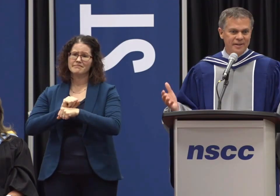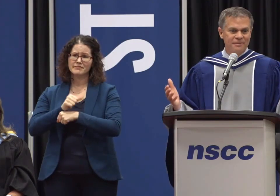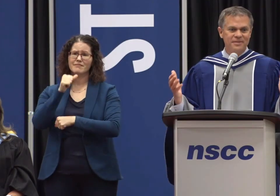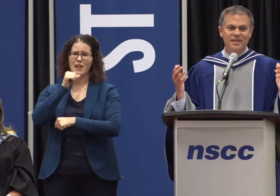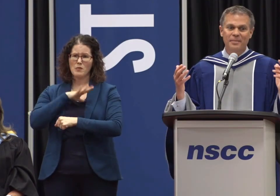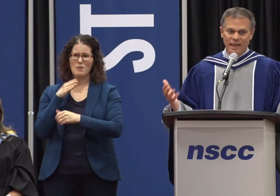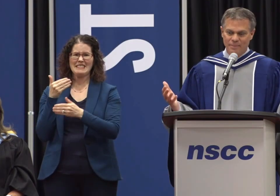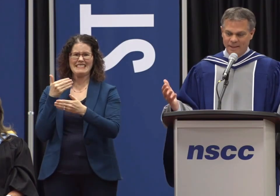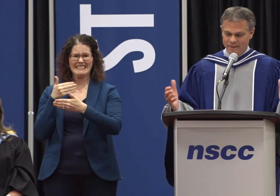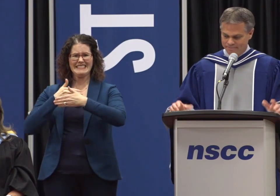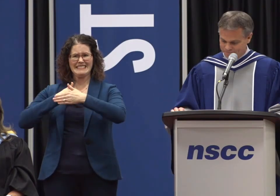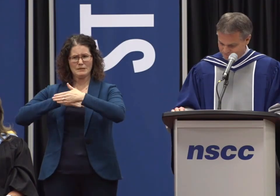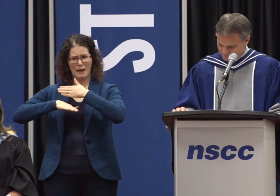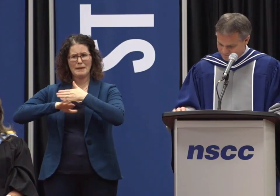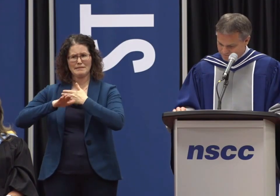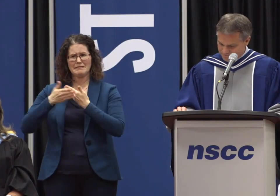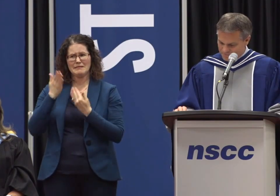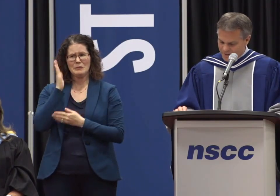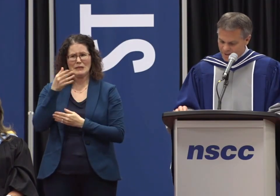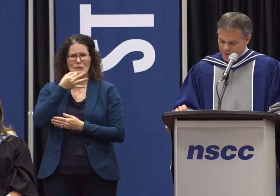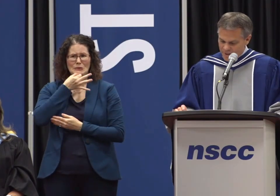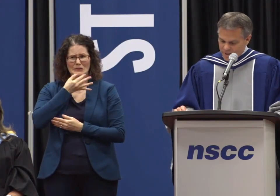to have a baby.